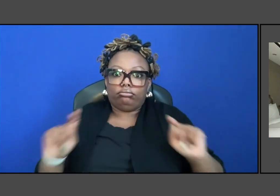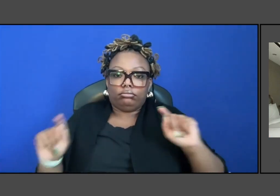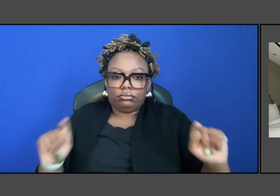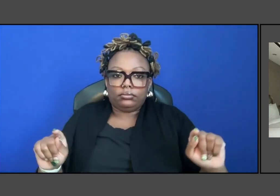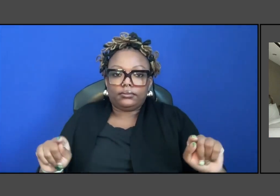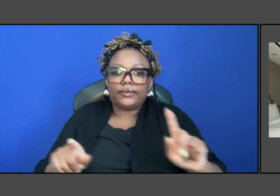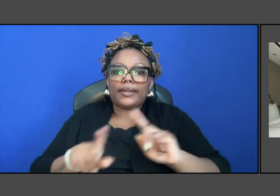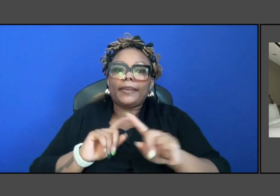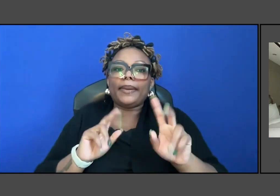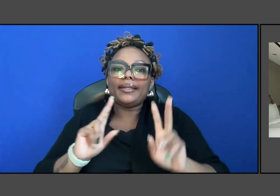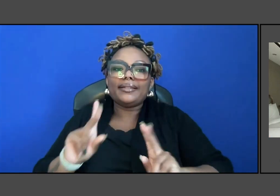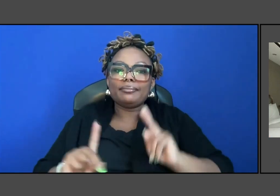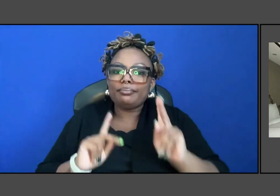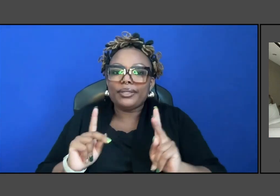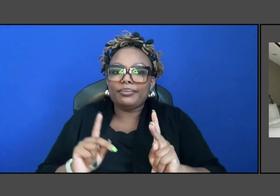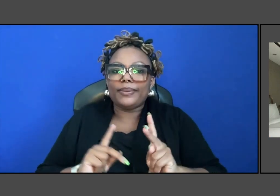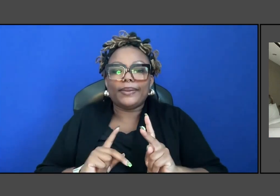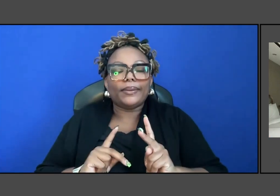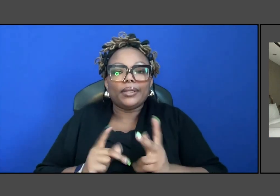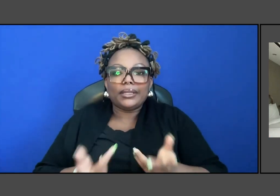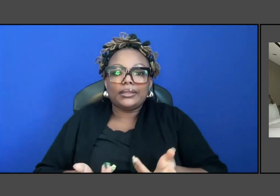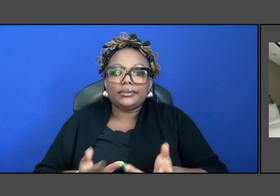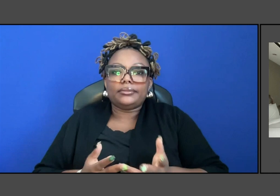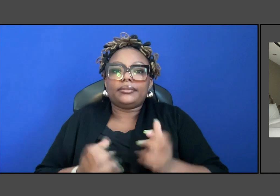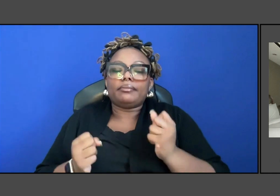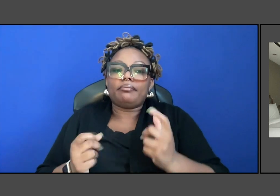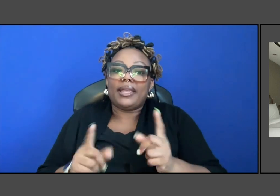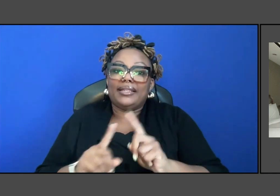people, in many ways,